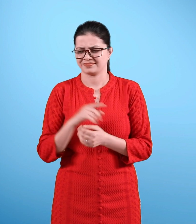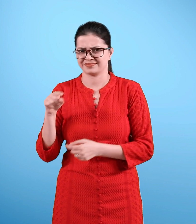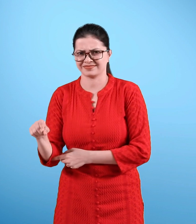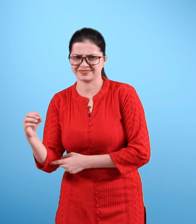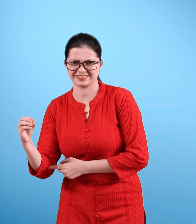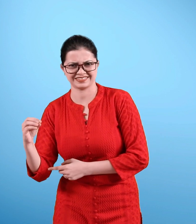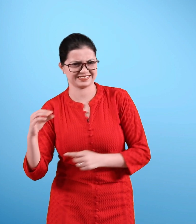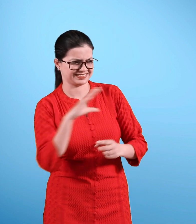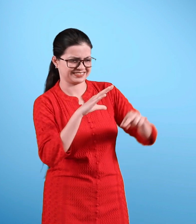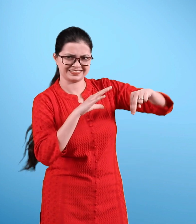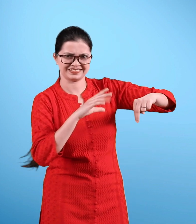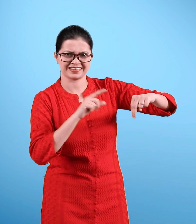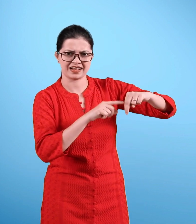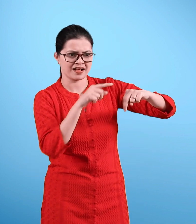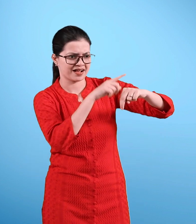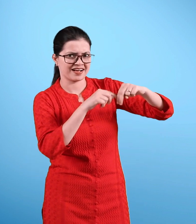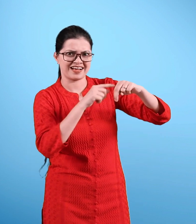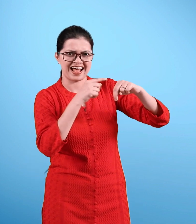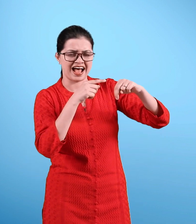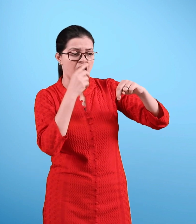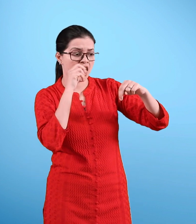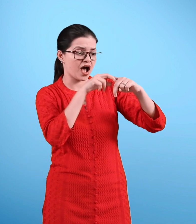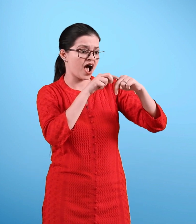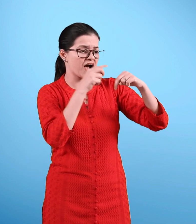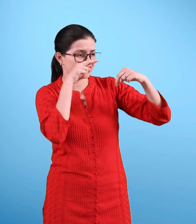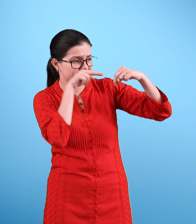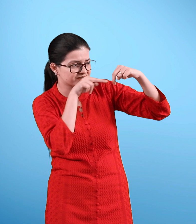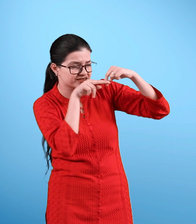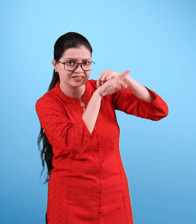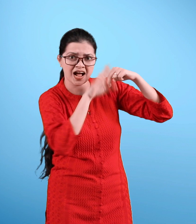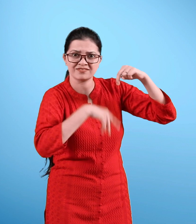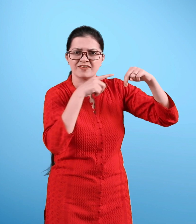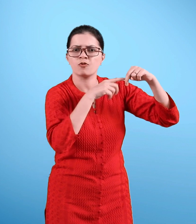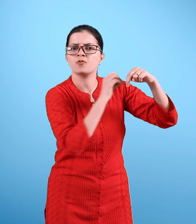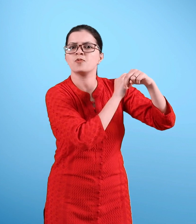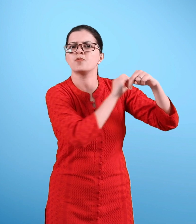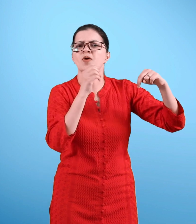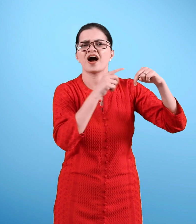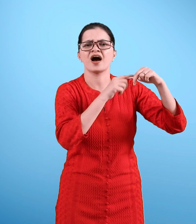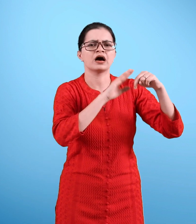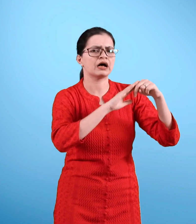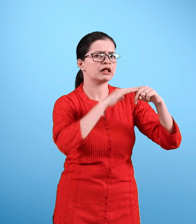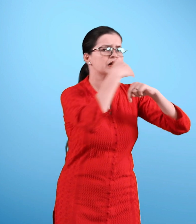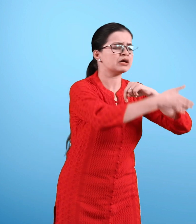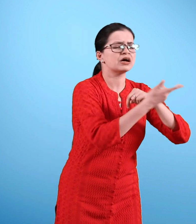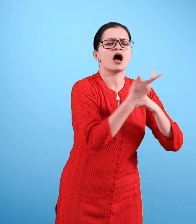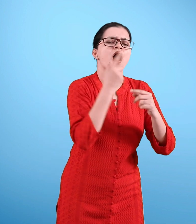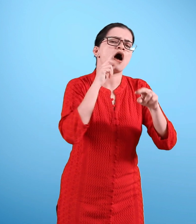You now have a source of light that is falling on an opaque object. If there were no trees, building, or any other